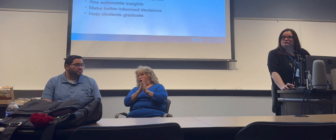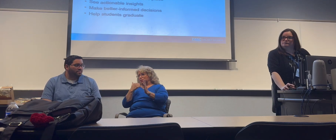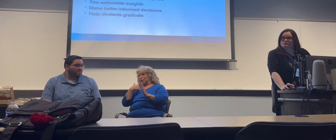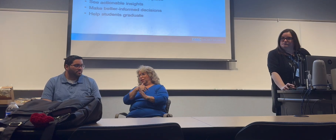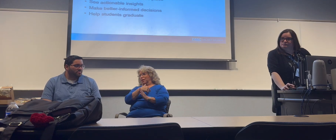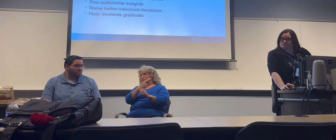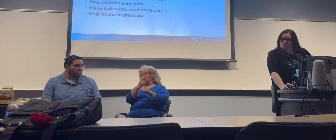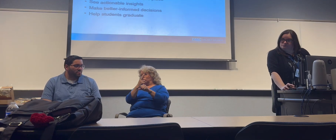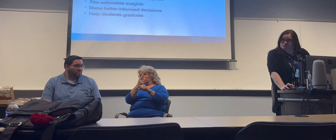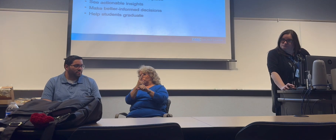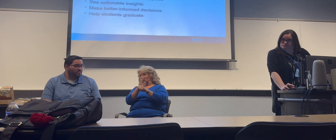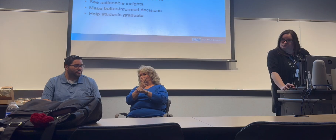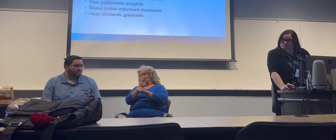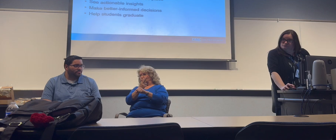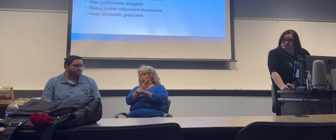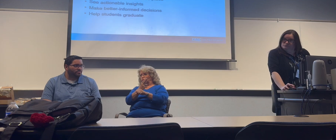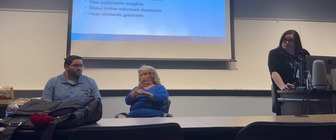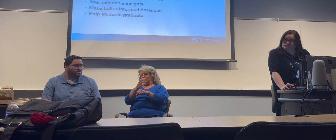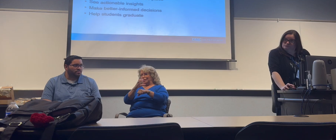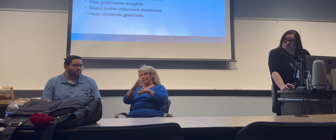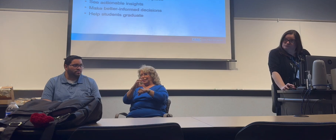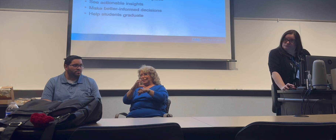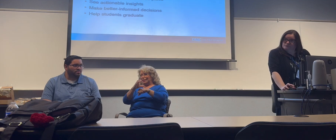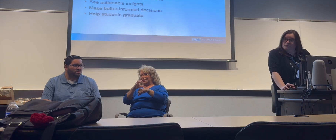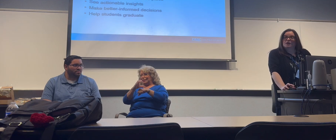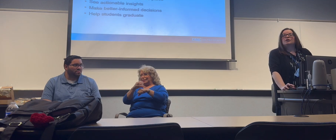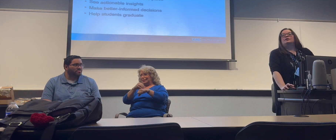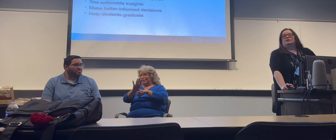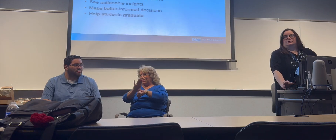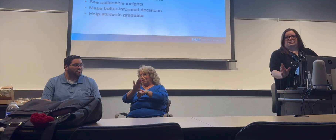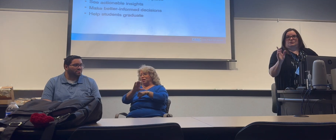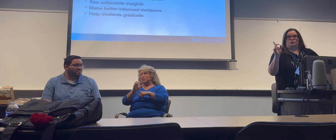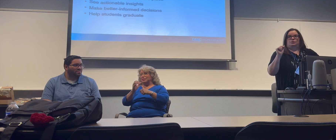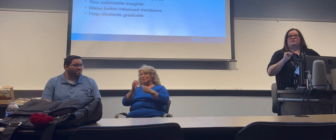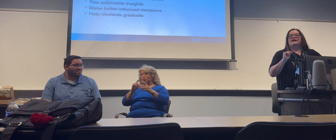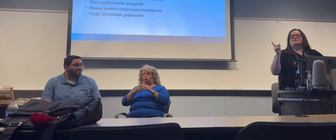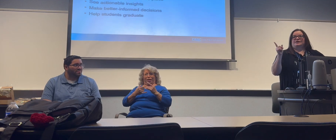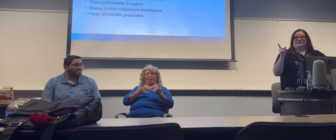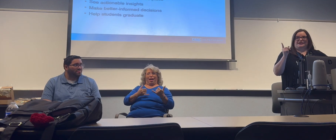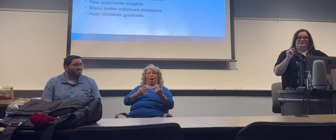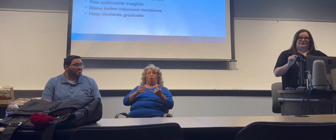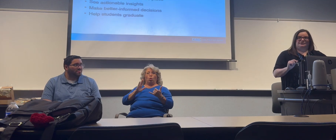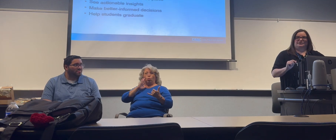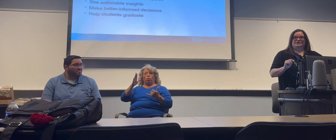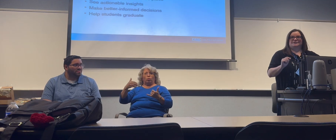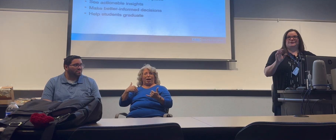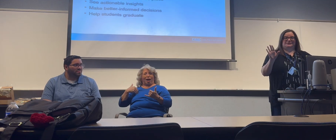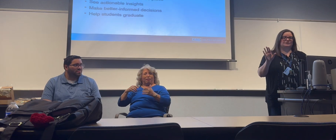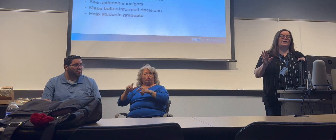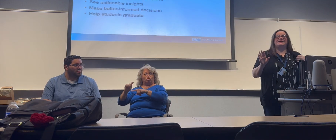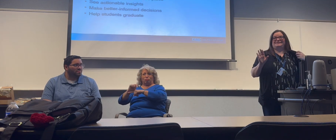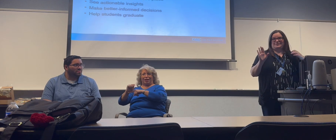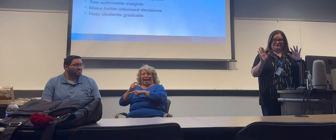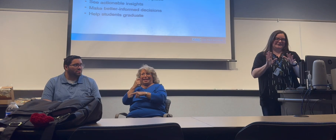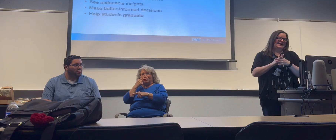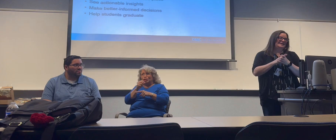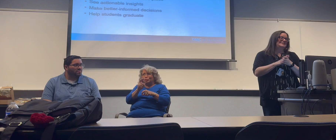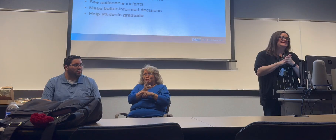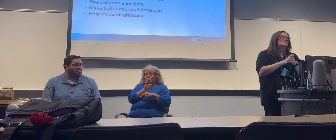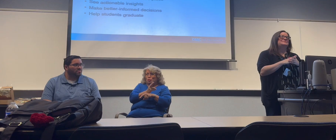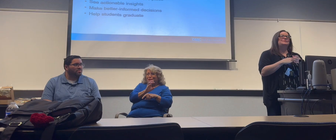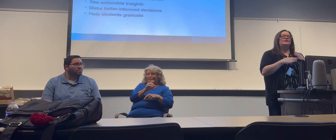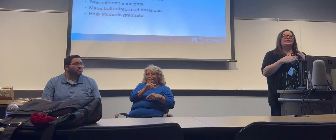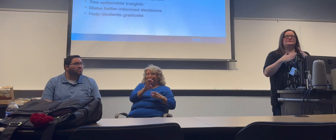using, the Civitas starting now, or are we having training? Well, Yeah. Colleague. Right,